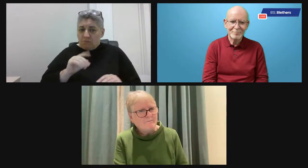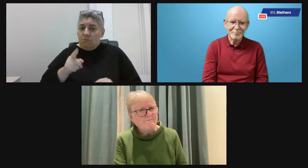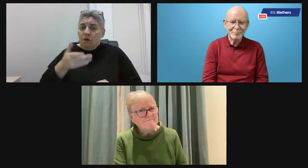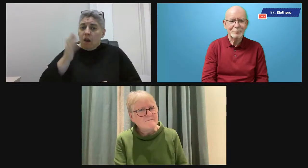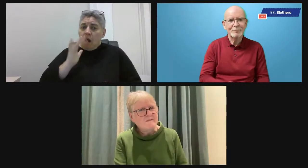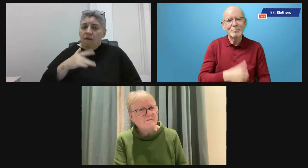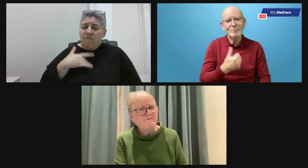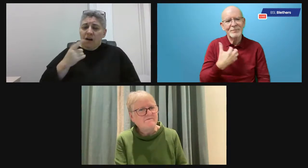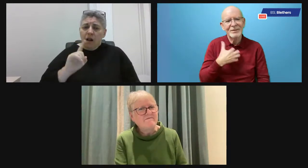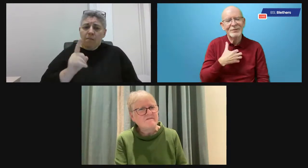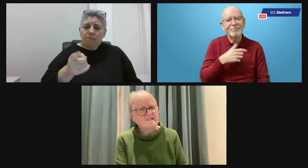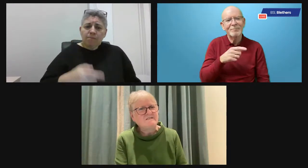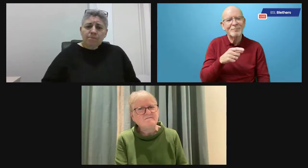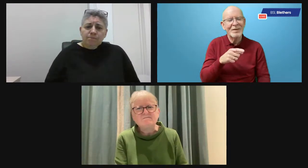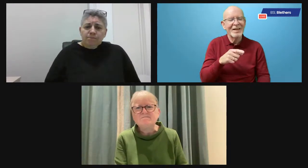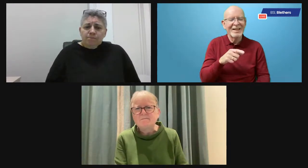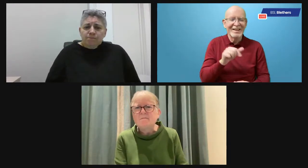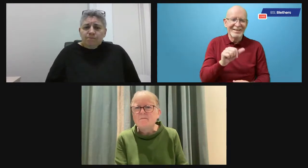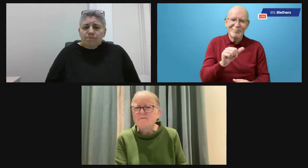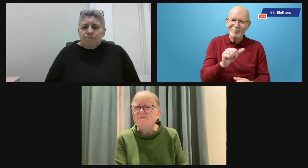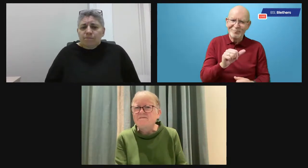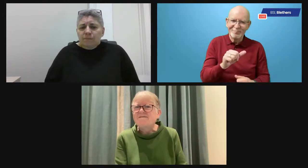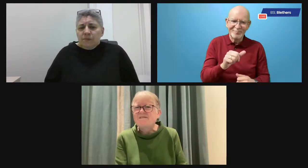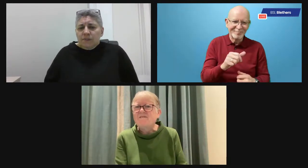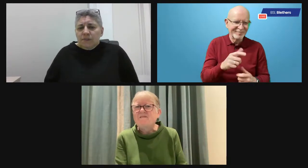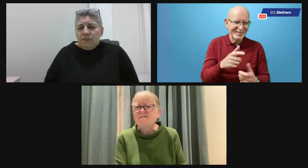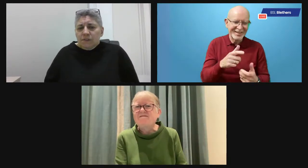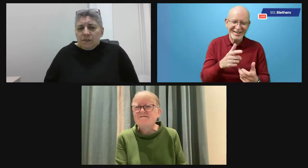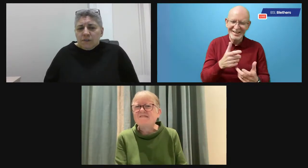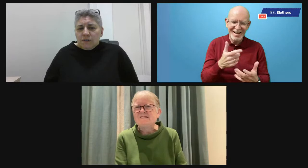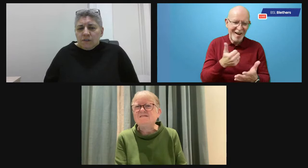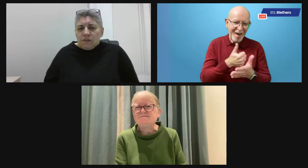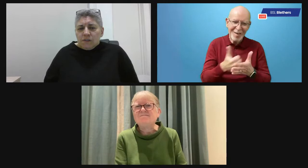lecturers. Yeah. Clark, what's your view?